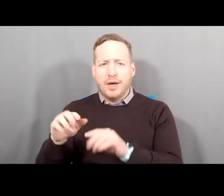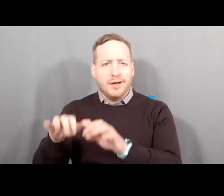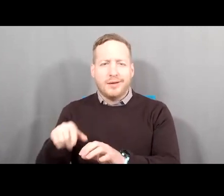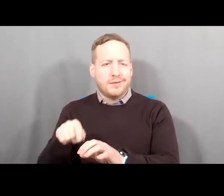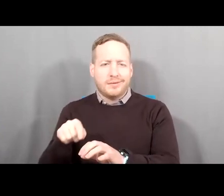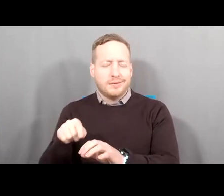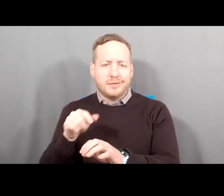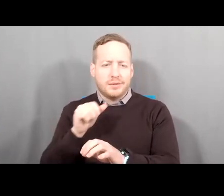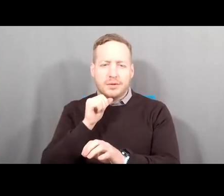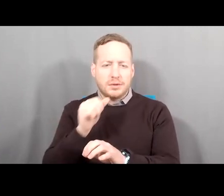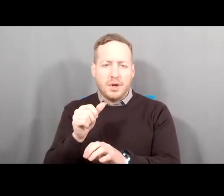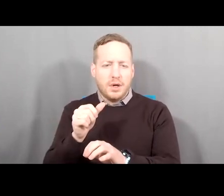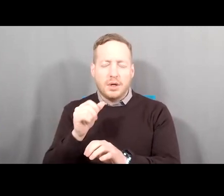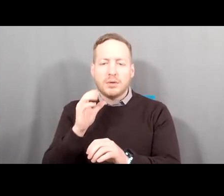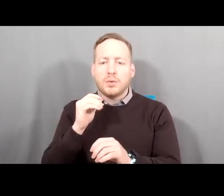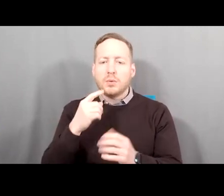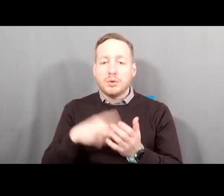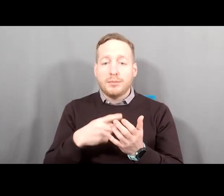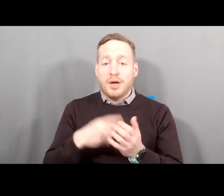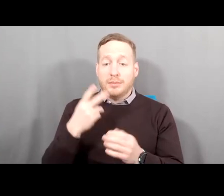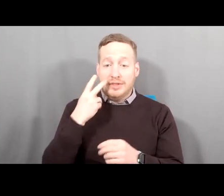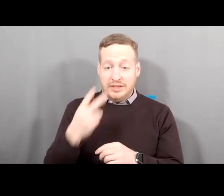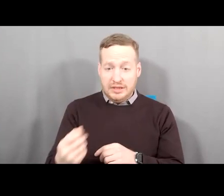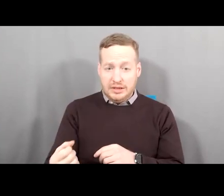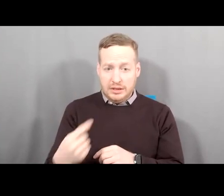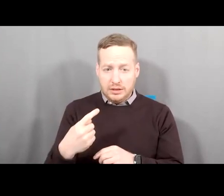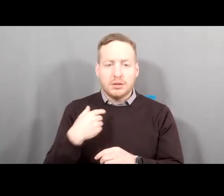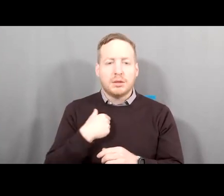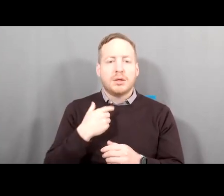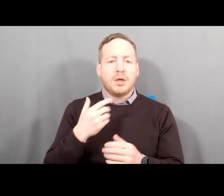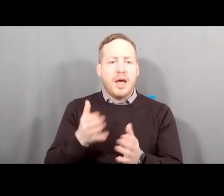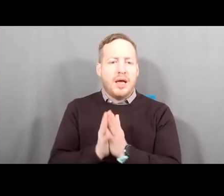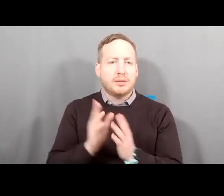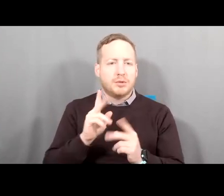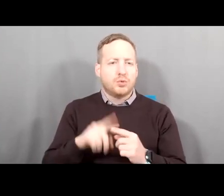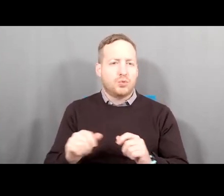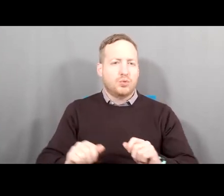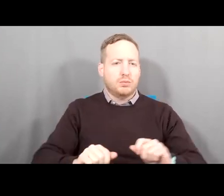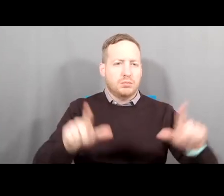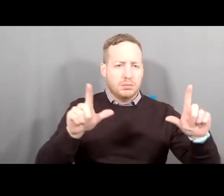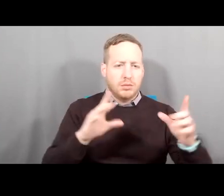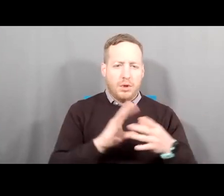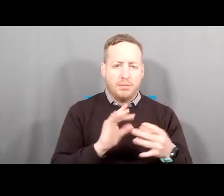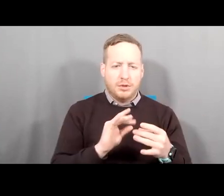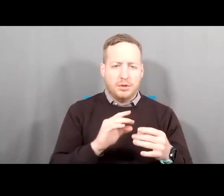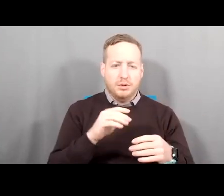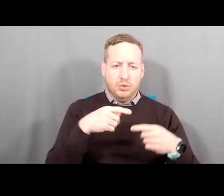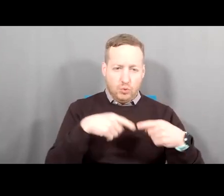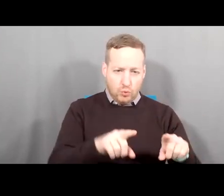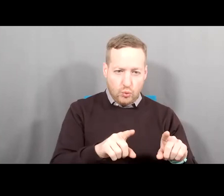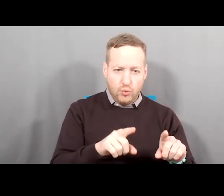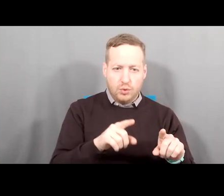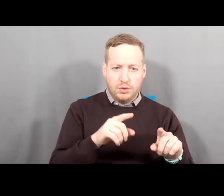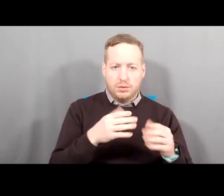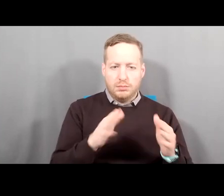the comment should be in the public, done in public, not in the chat. What the chat should be is to alert me